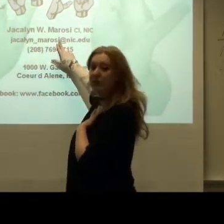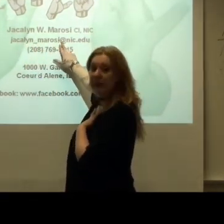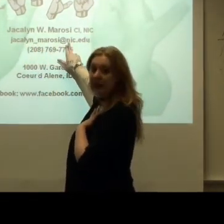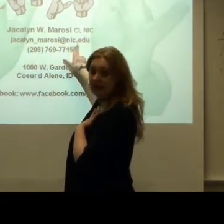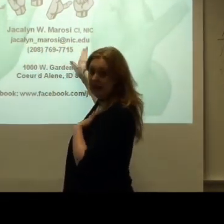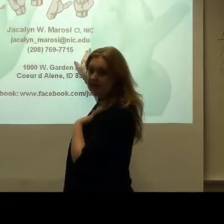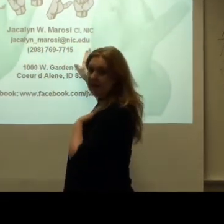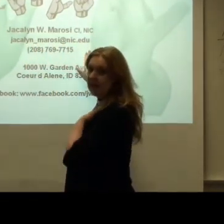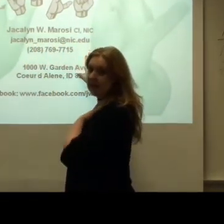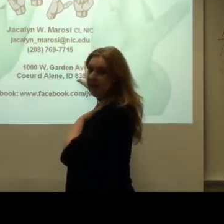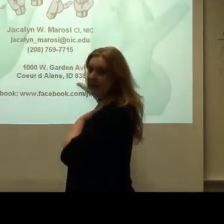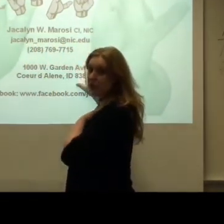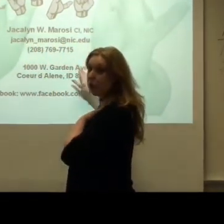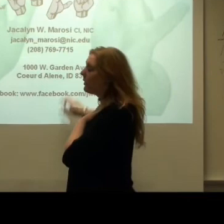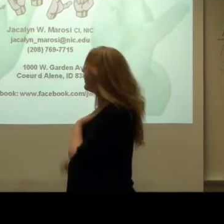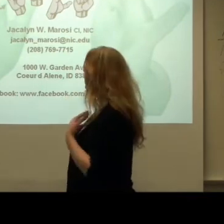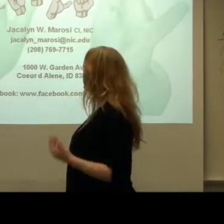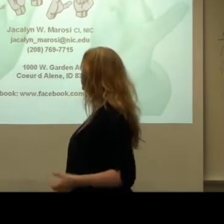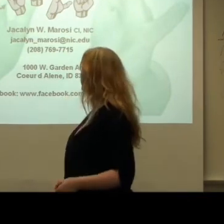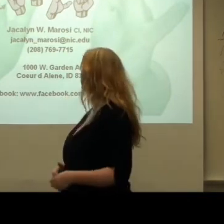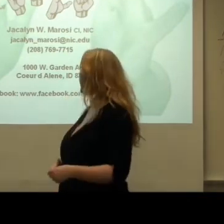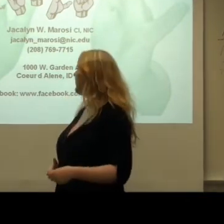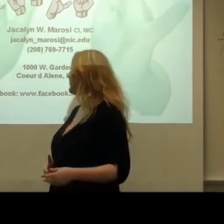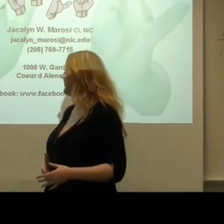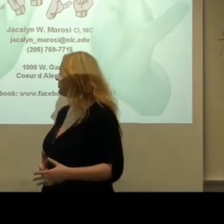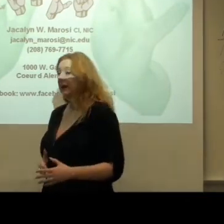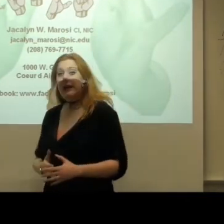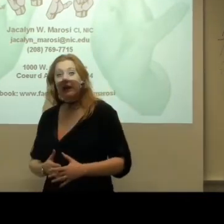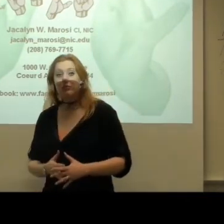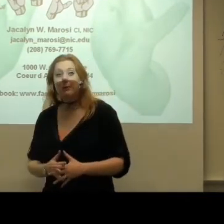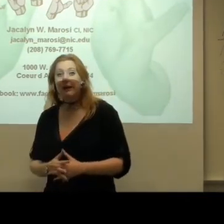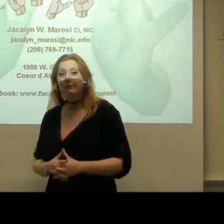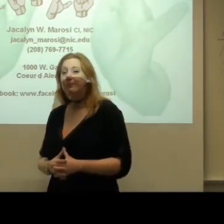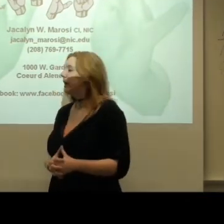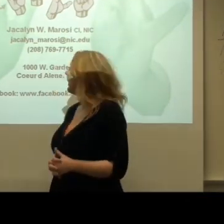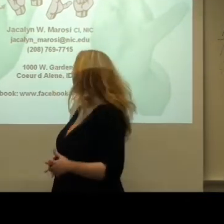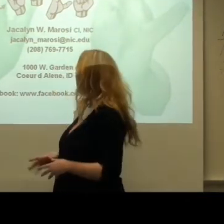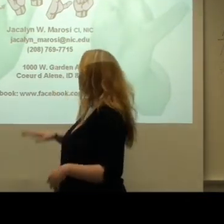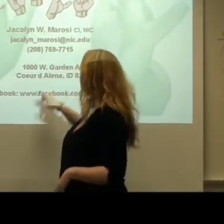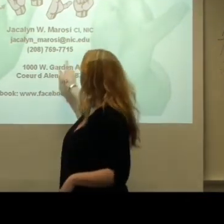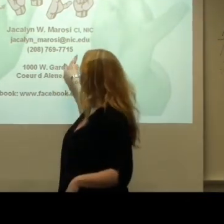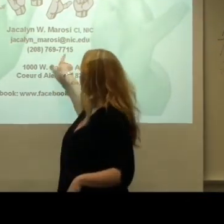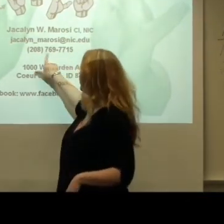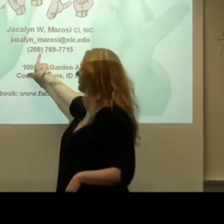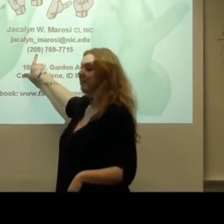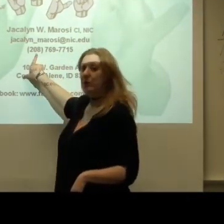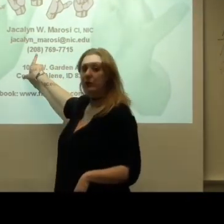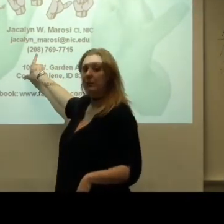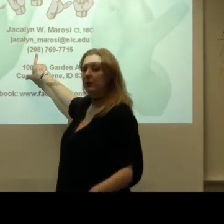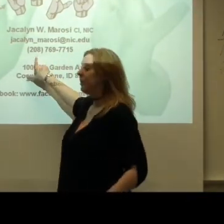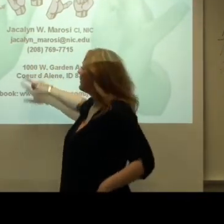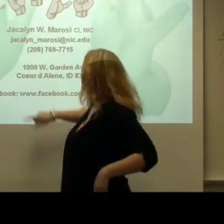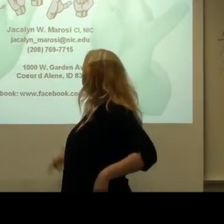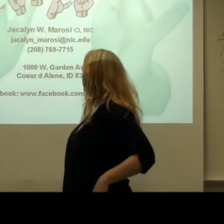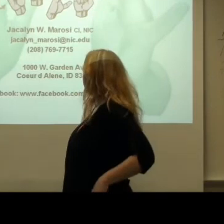Jacalyn_Marosi at nic.edu. Email is probably the best way to catch me. And then here's my phone number.